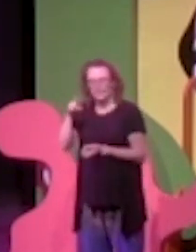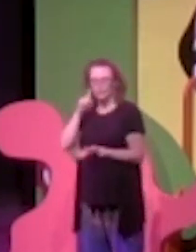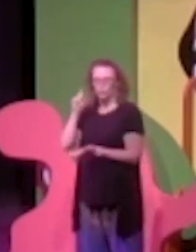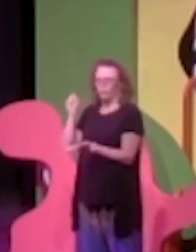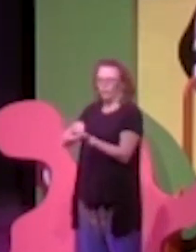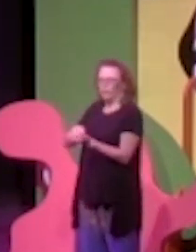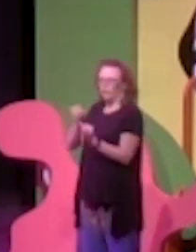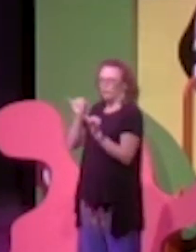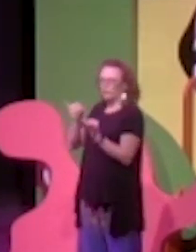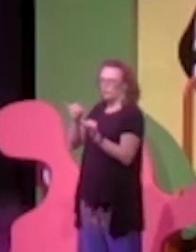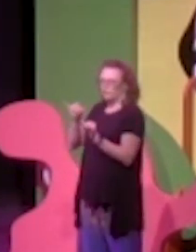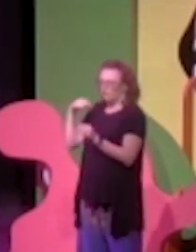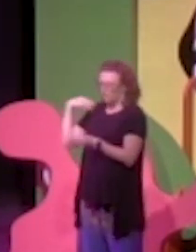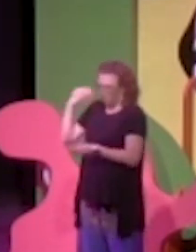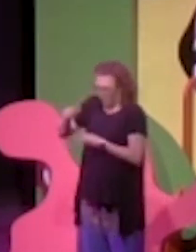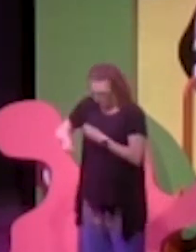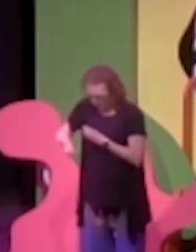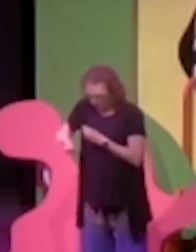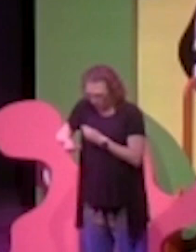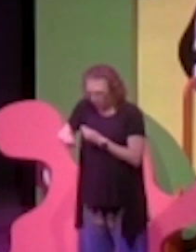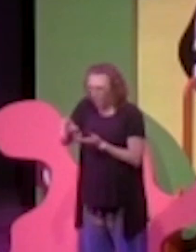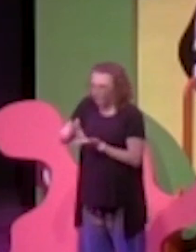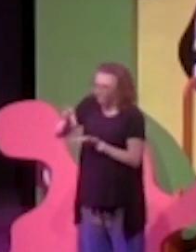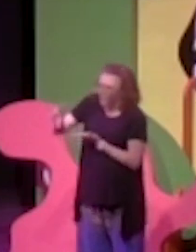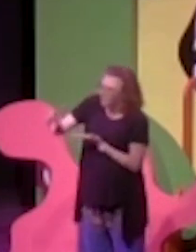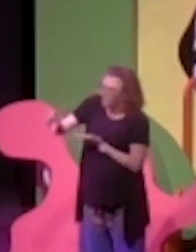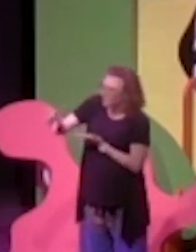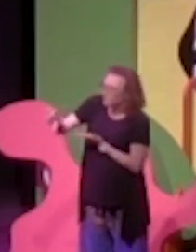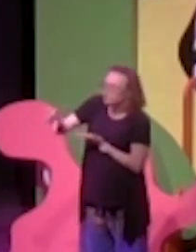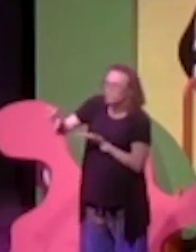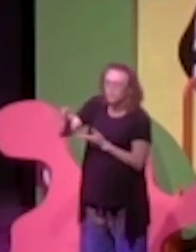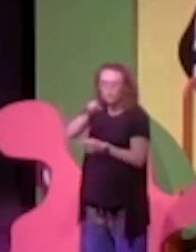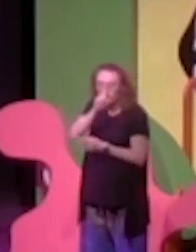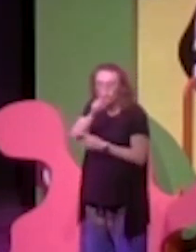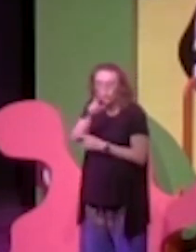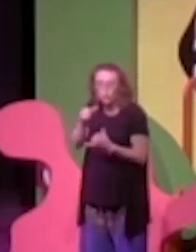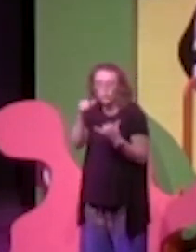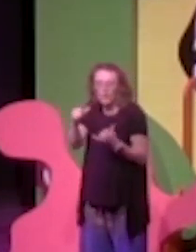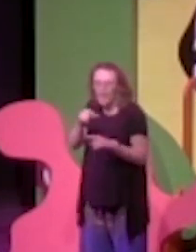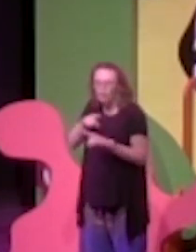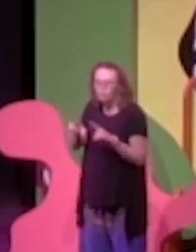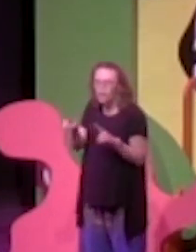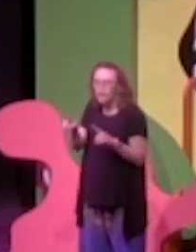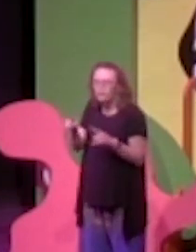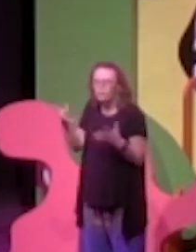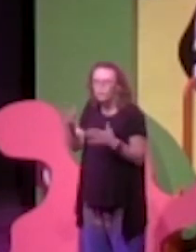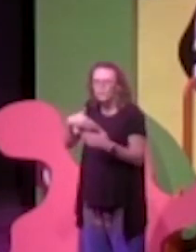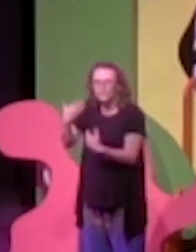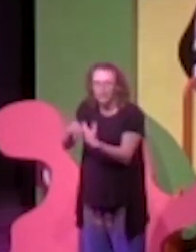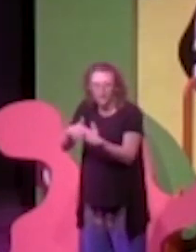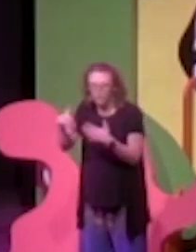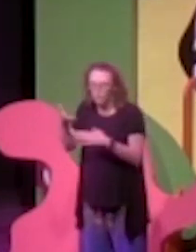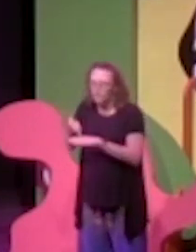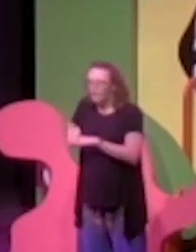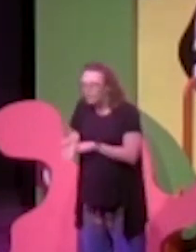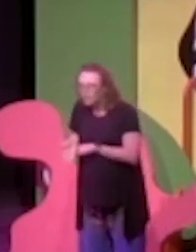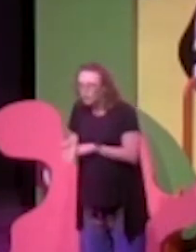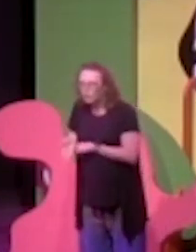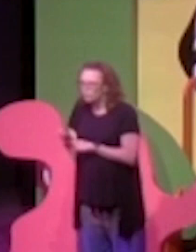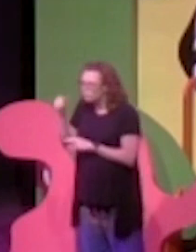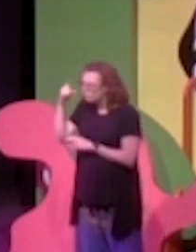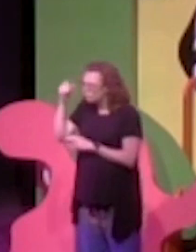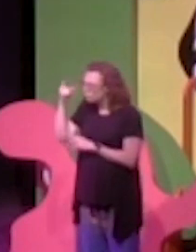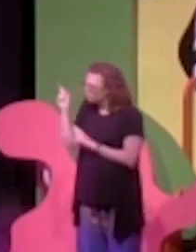of investment coming out of the pandemic, and also coalitions and movements and sitting at tables and